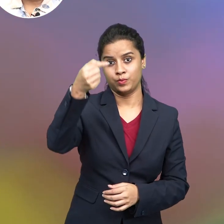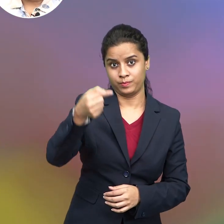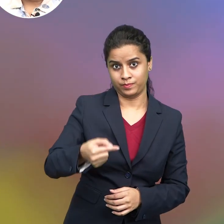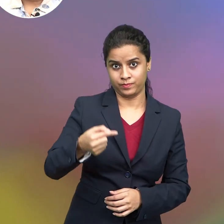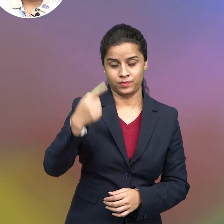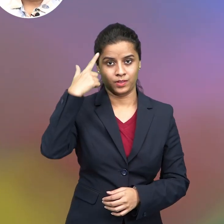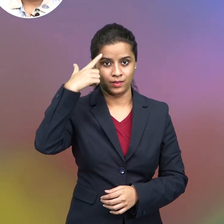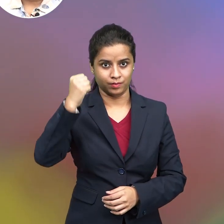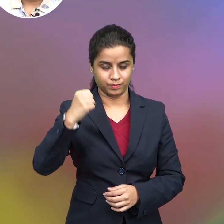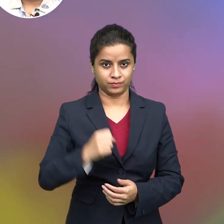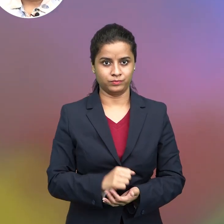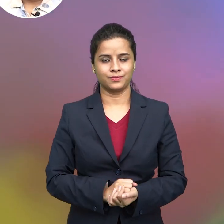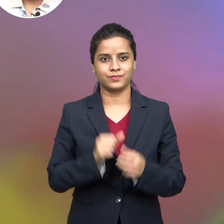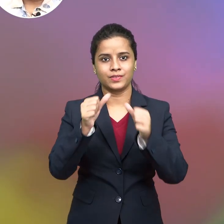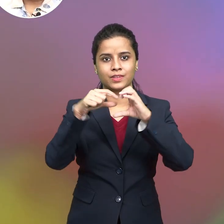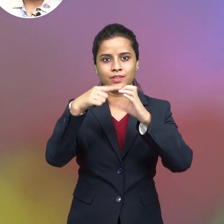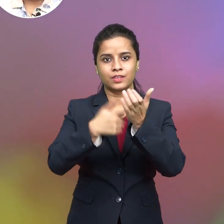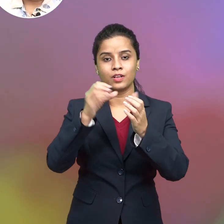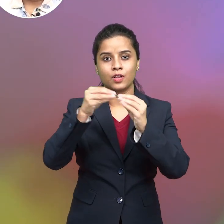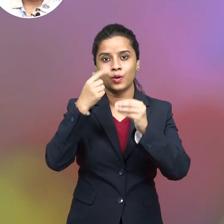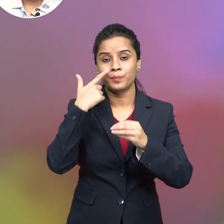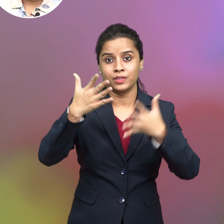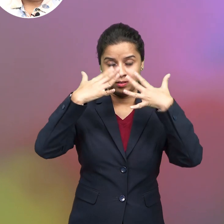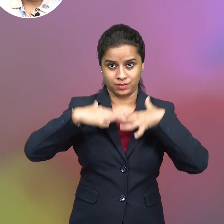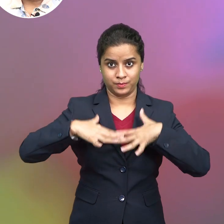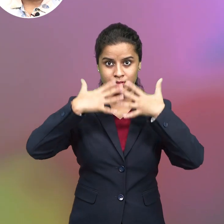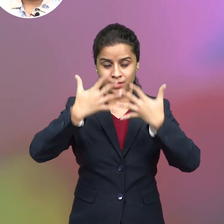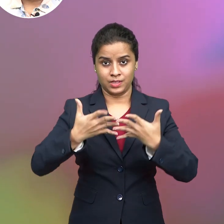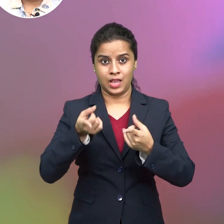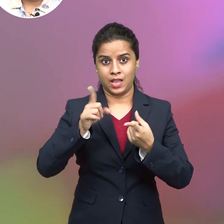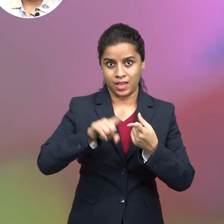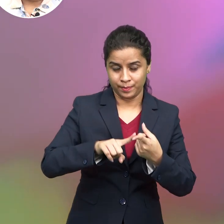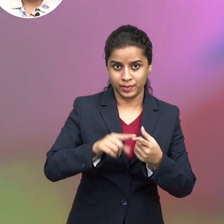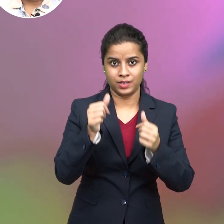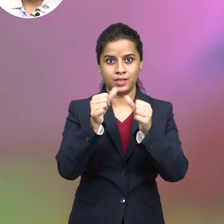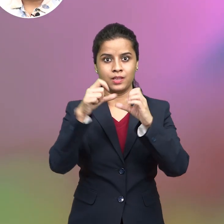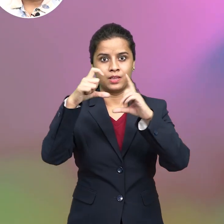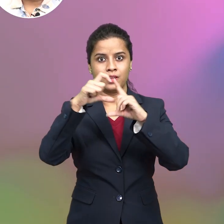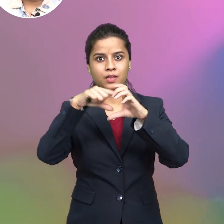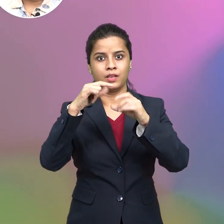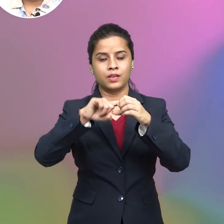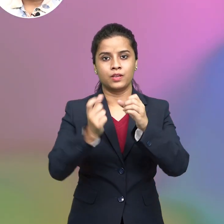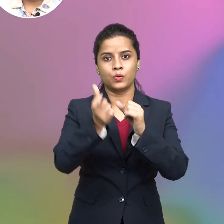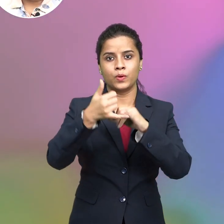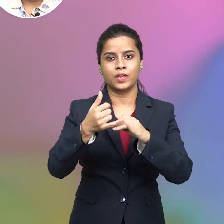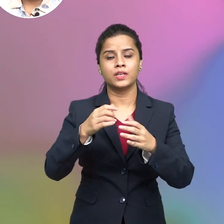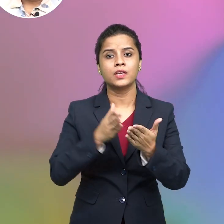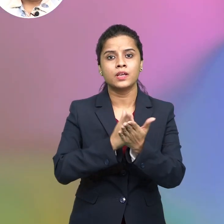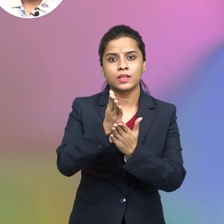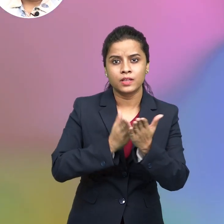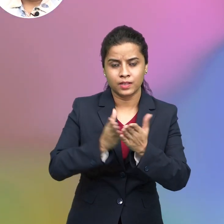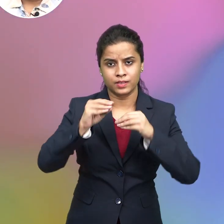Points to remember. Aerobic respiration occurs in an adequate supply of